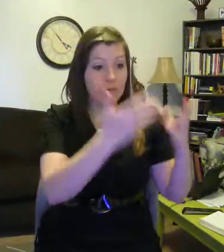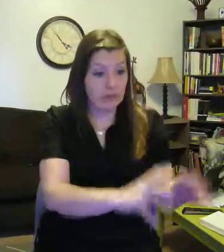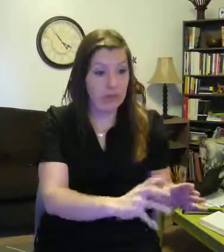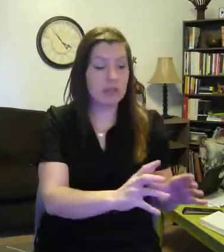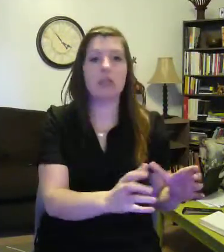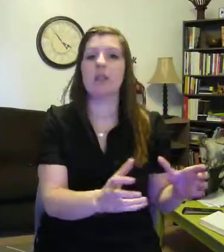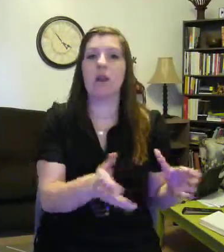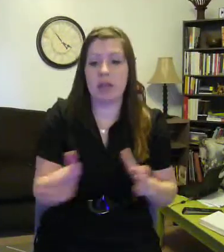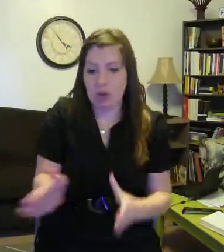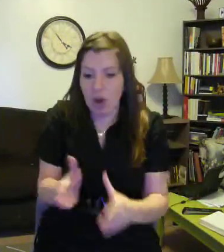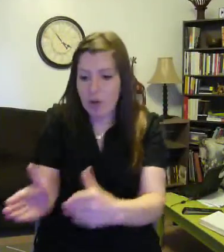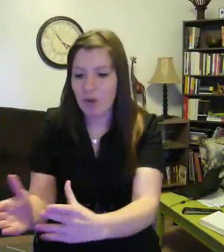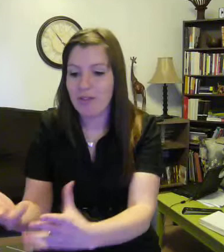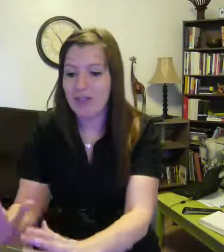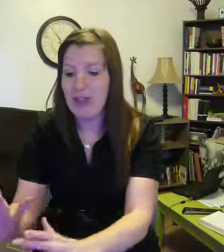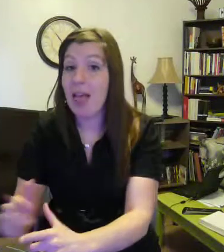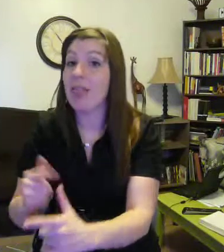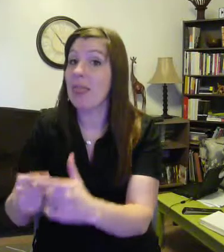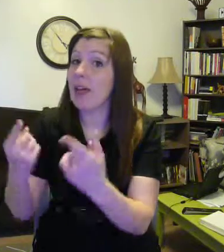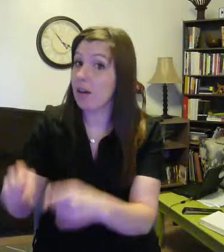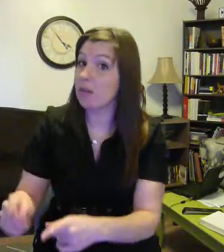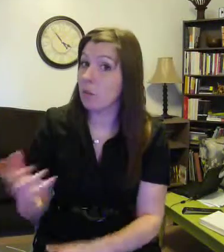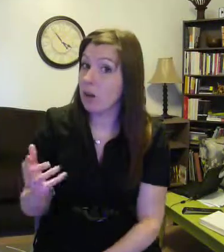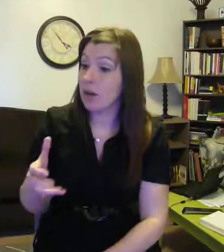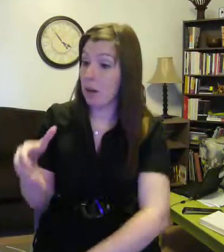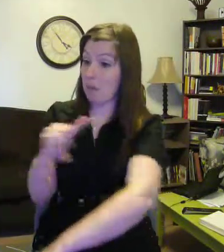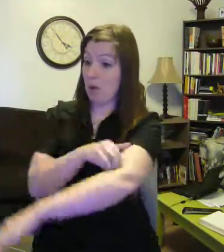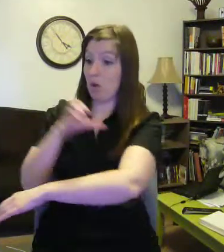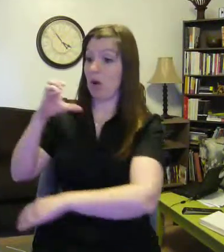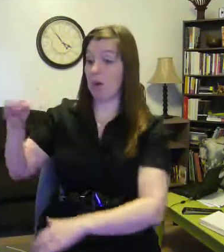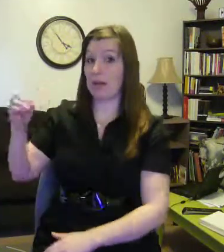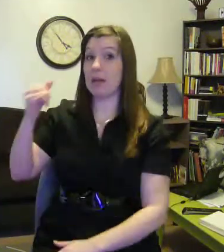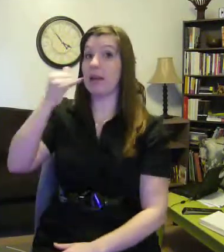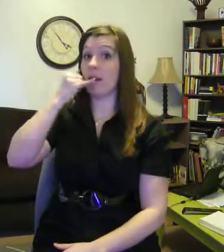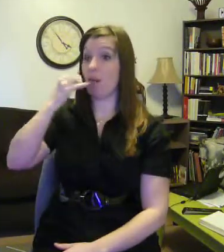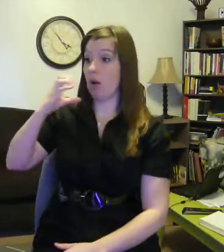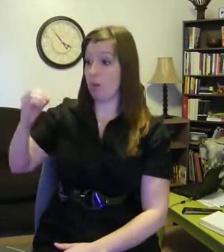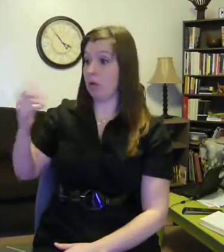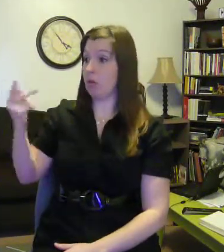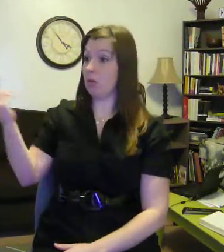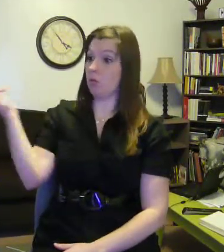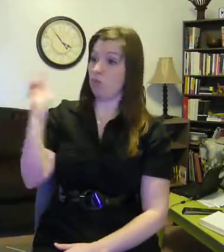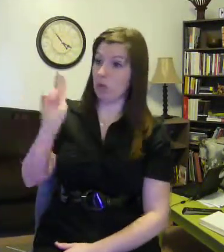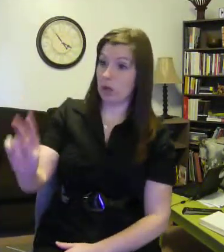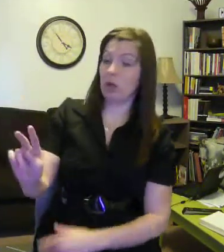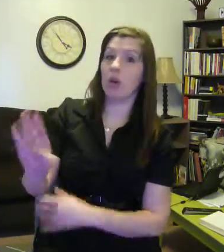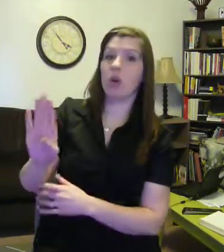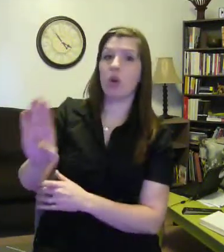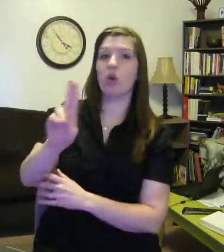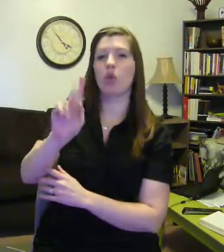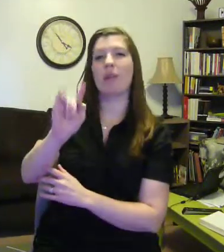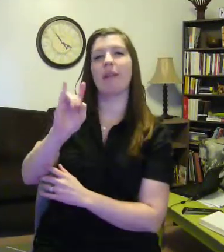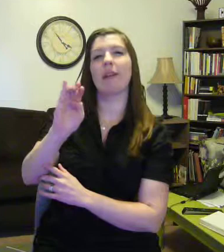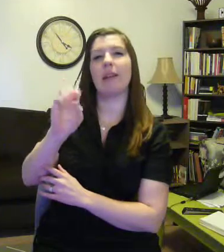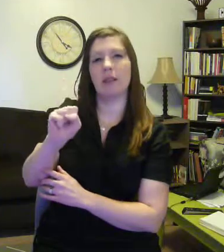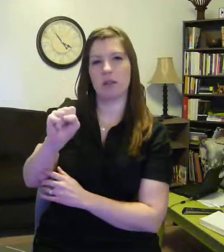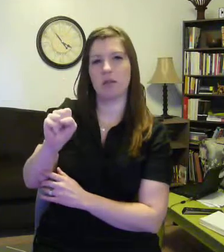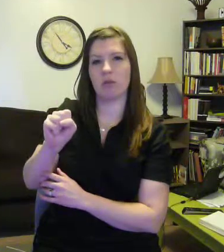power company, the commercial power company and the telephone company in that area bring their utilities into the site. They get hooked up into